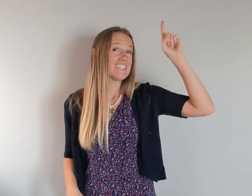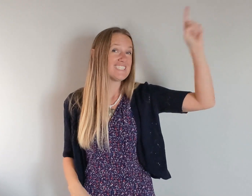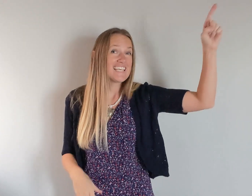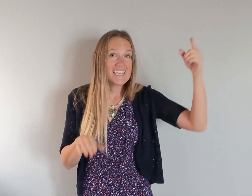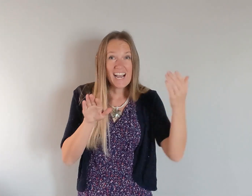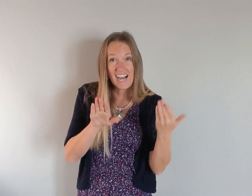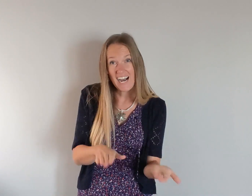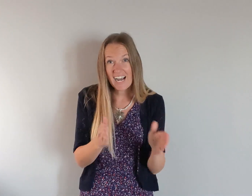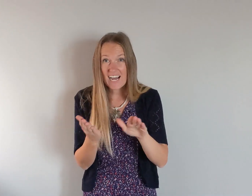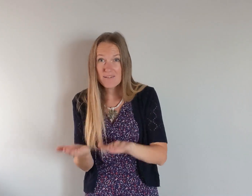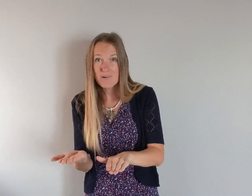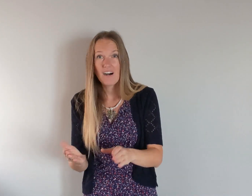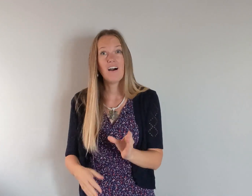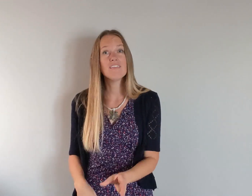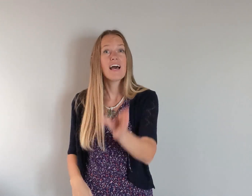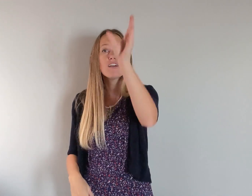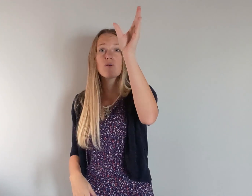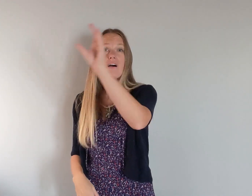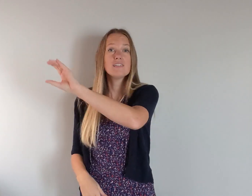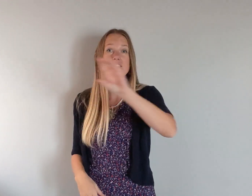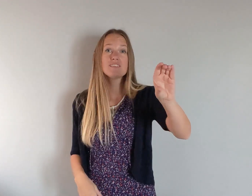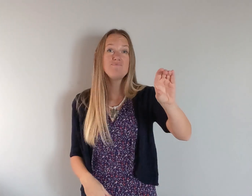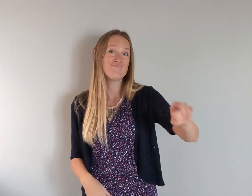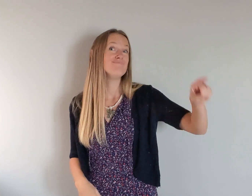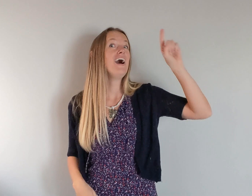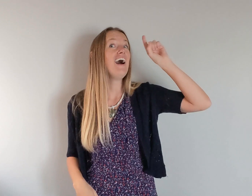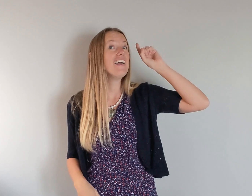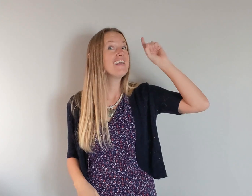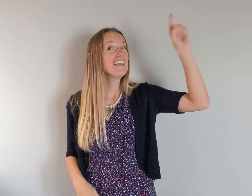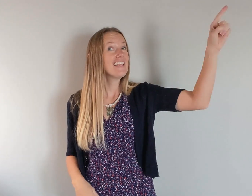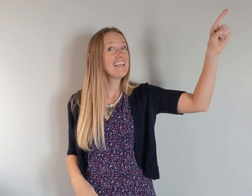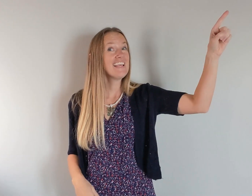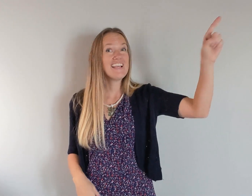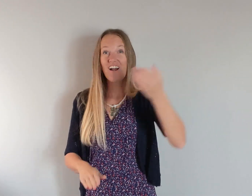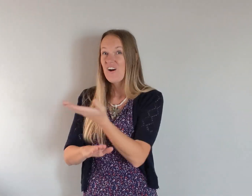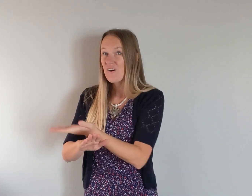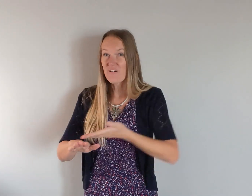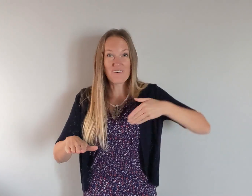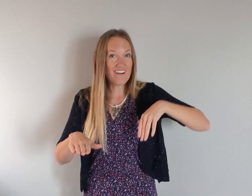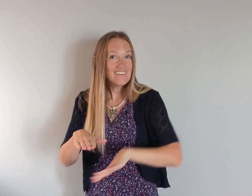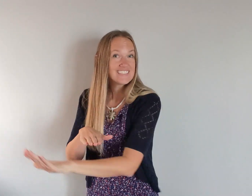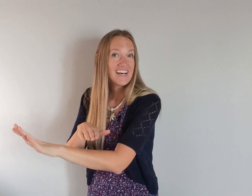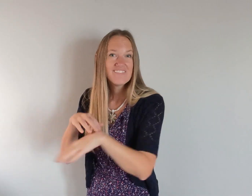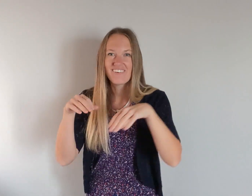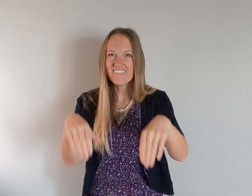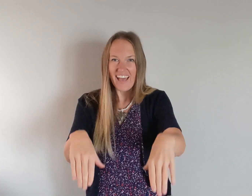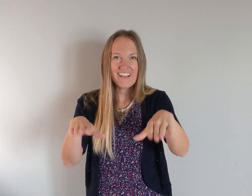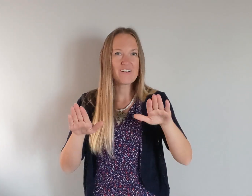Because he hung up on that cross, but he rose up from that